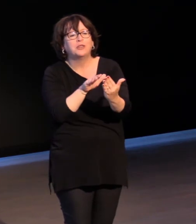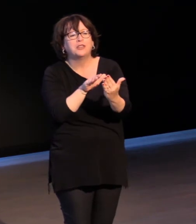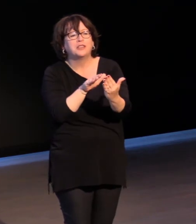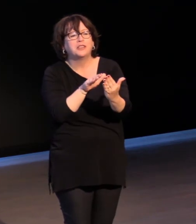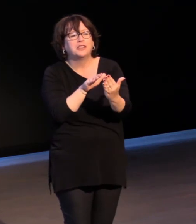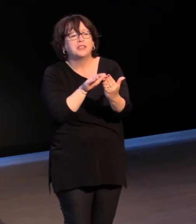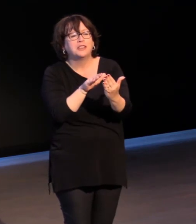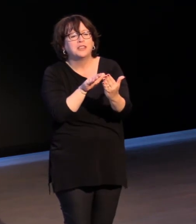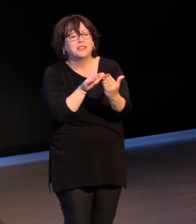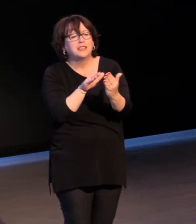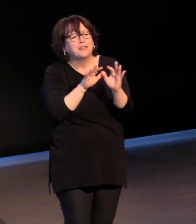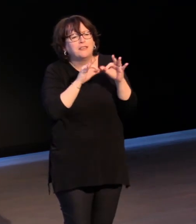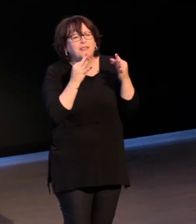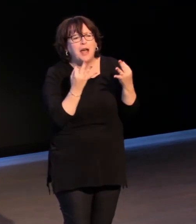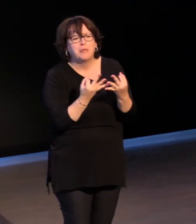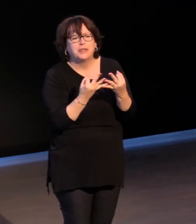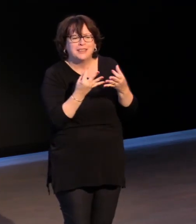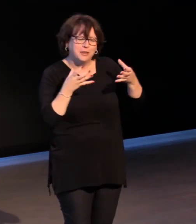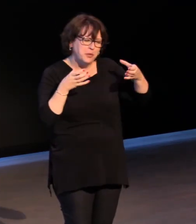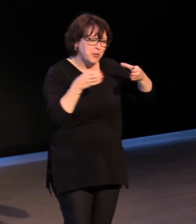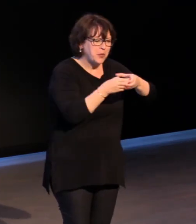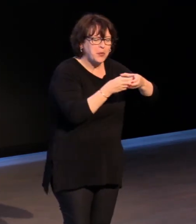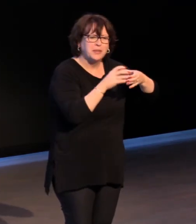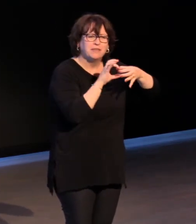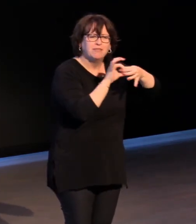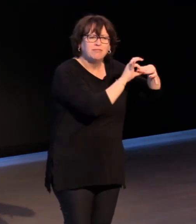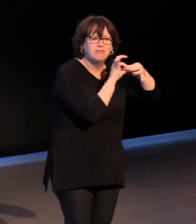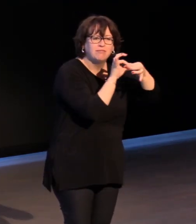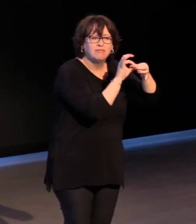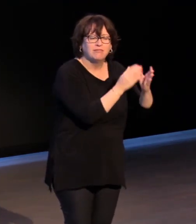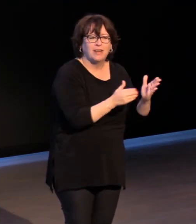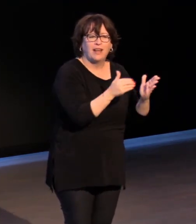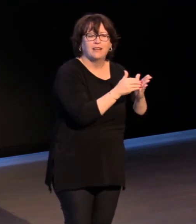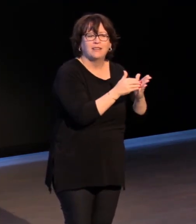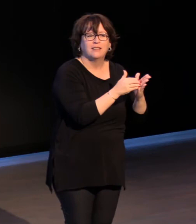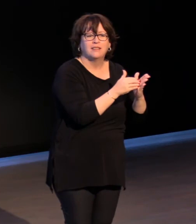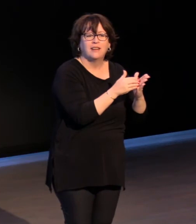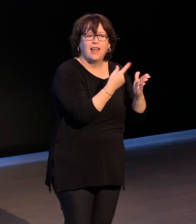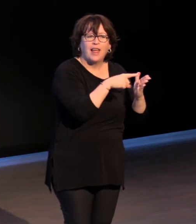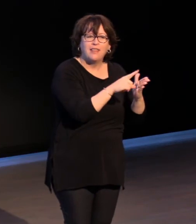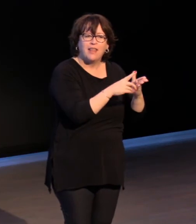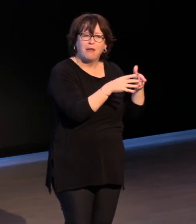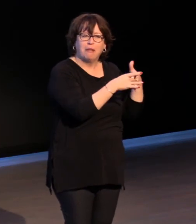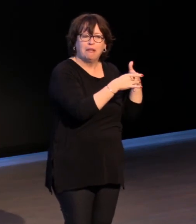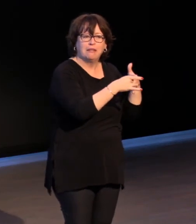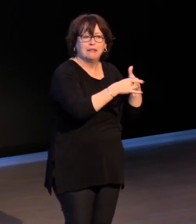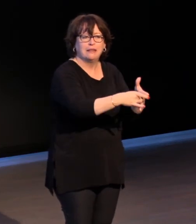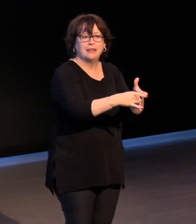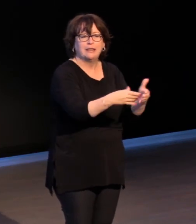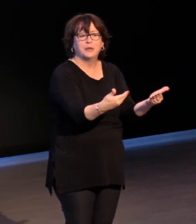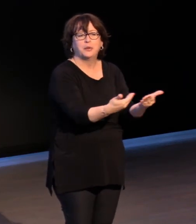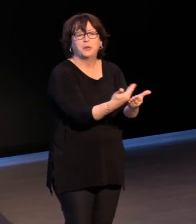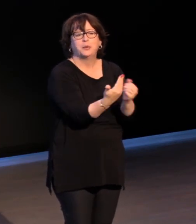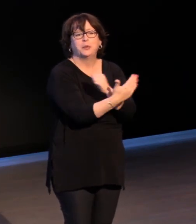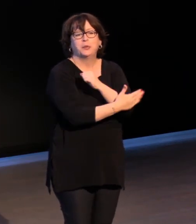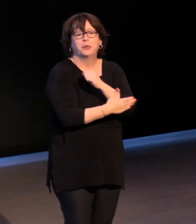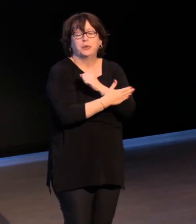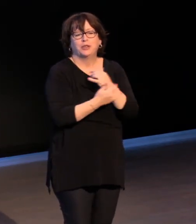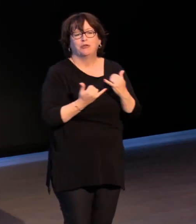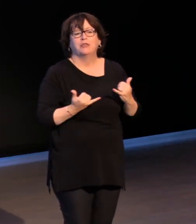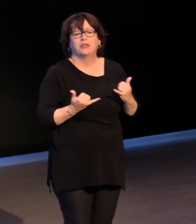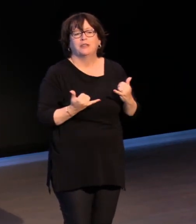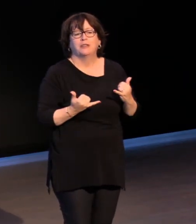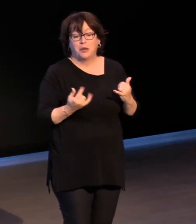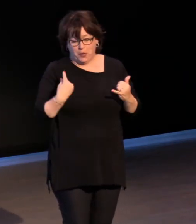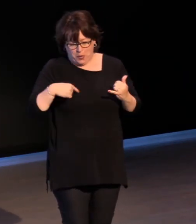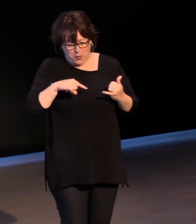families have come together and they are rebuilding the country they want. We are rebuilding the